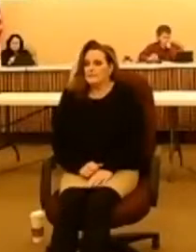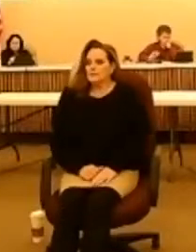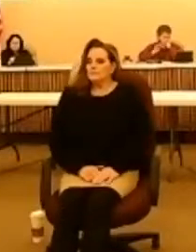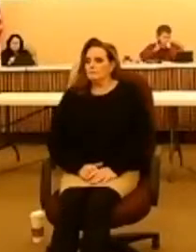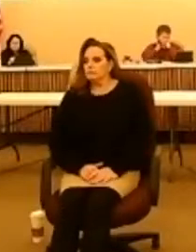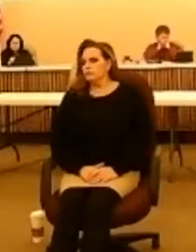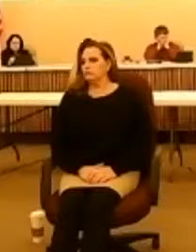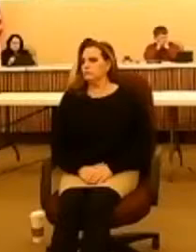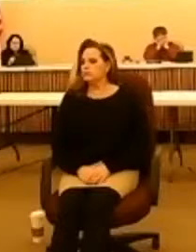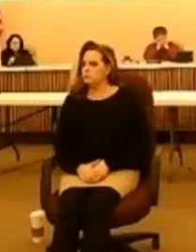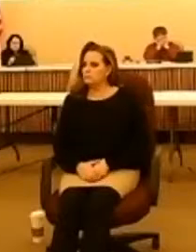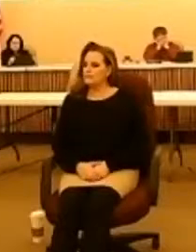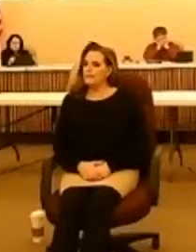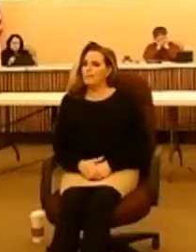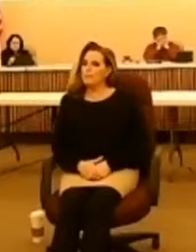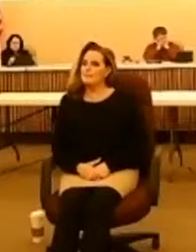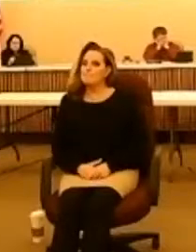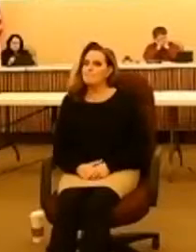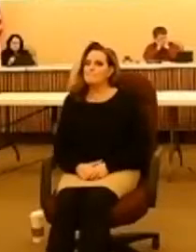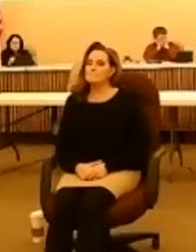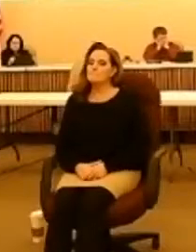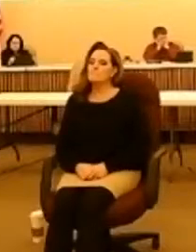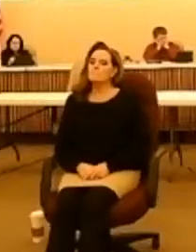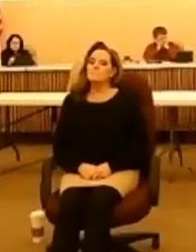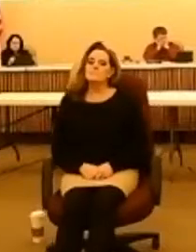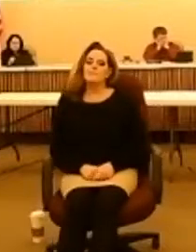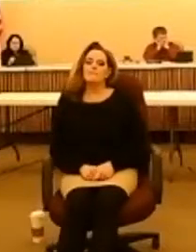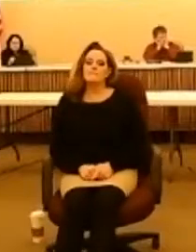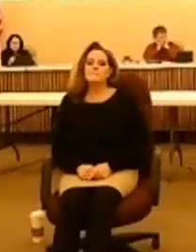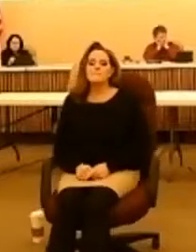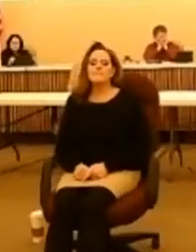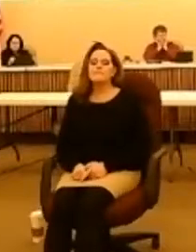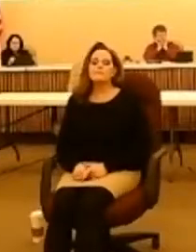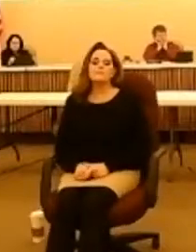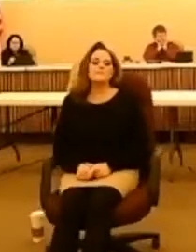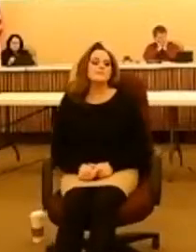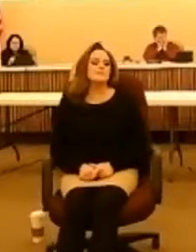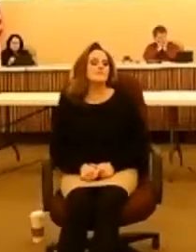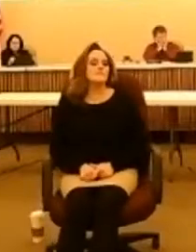code's pretty clear on your requirements. Okay,